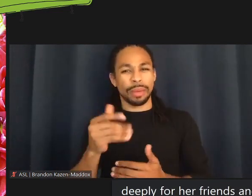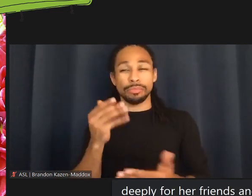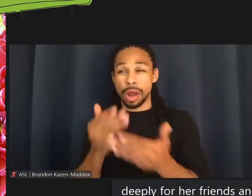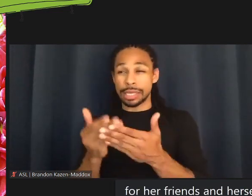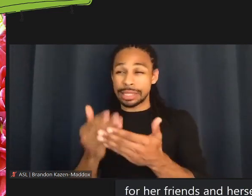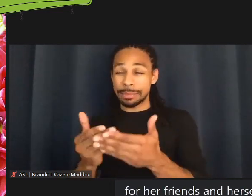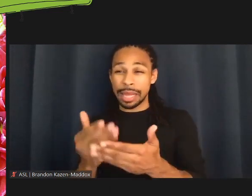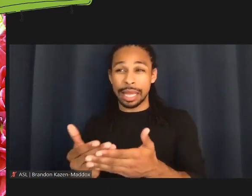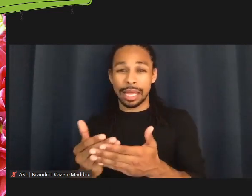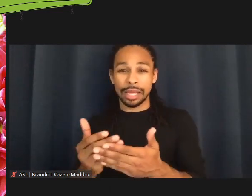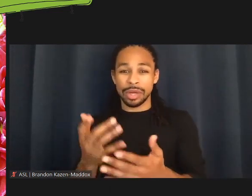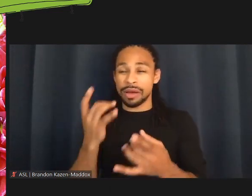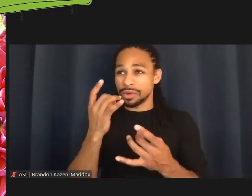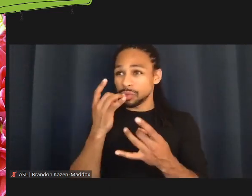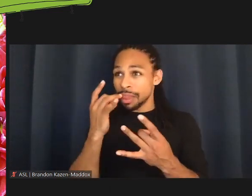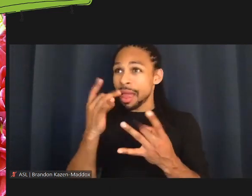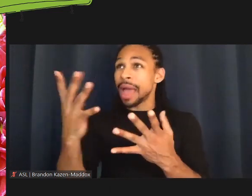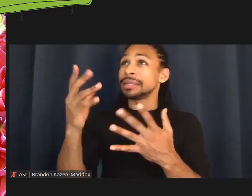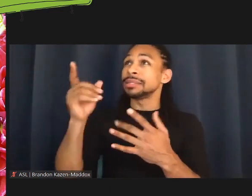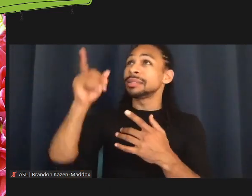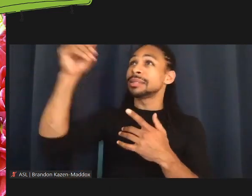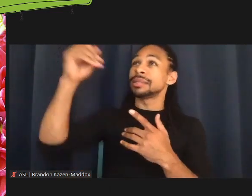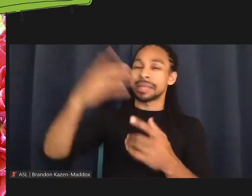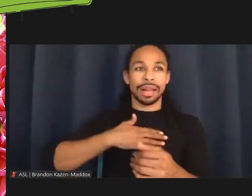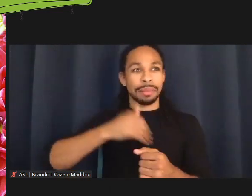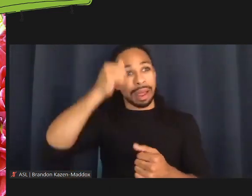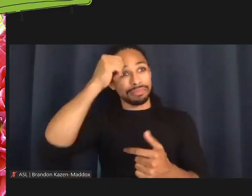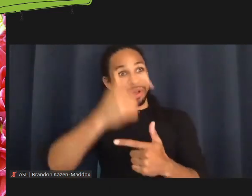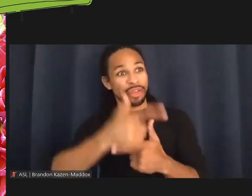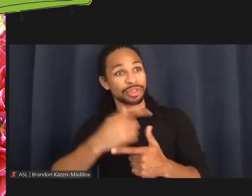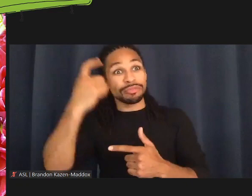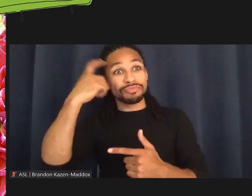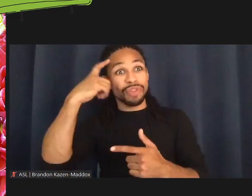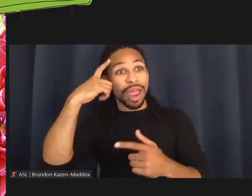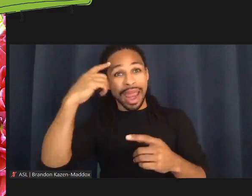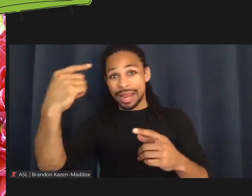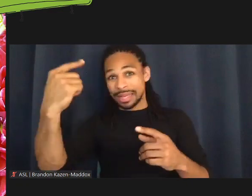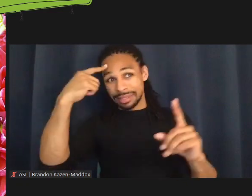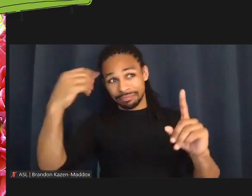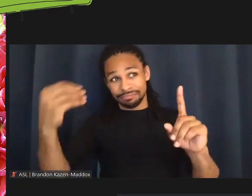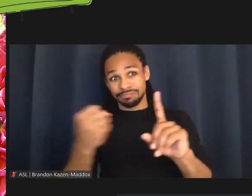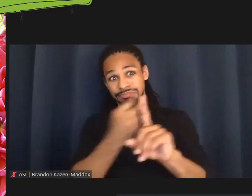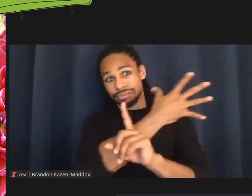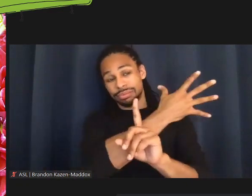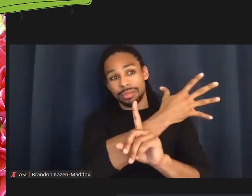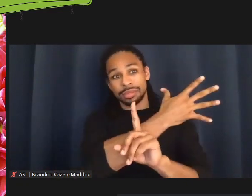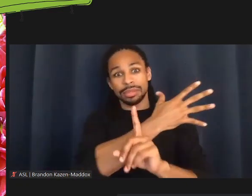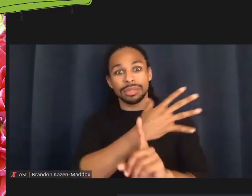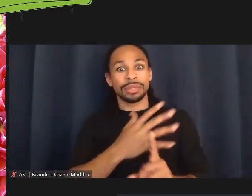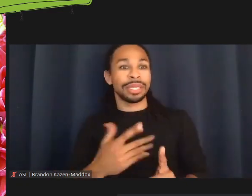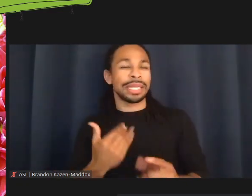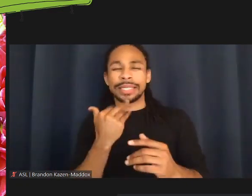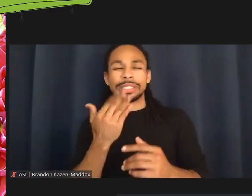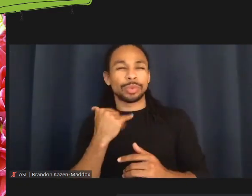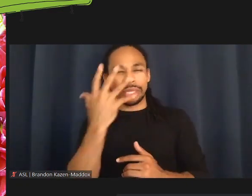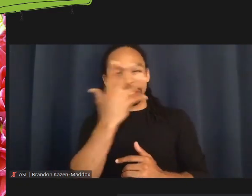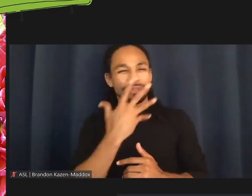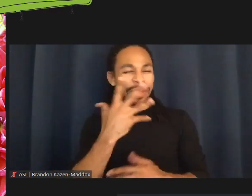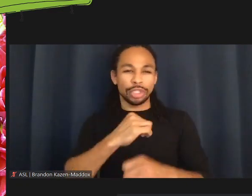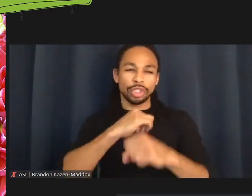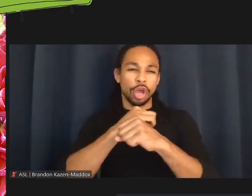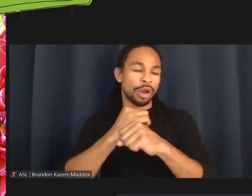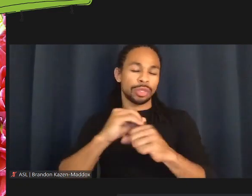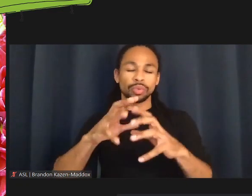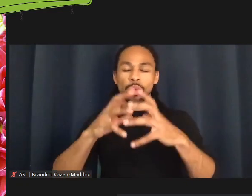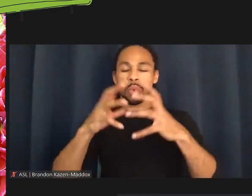I contemplate my brother's brain, the inner softness aching to escape, his sweet face guarding all that pain. I take